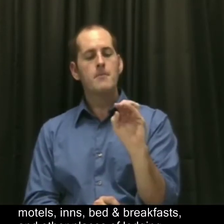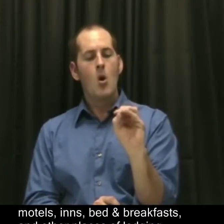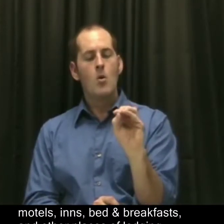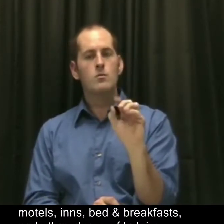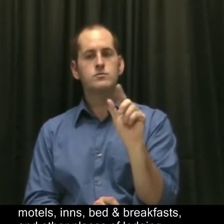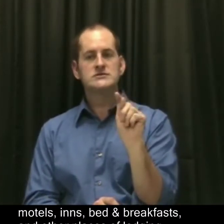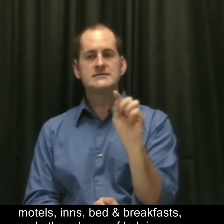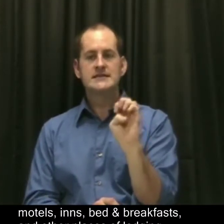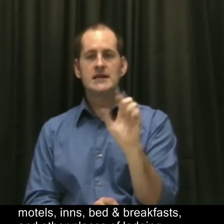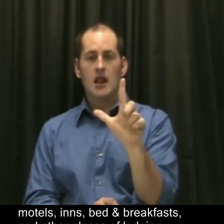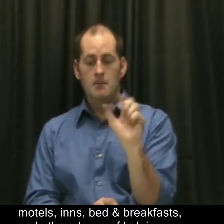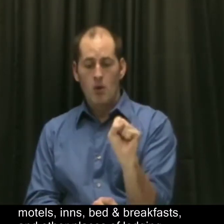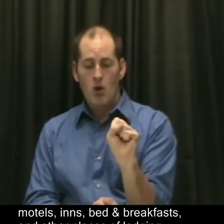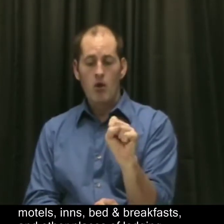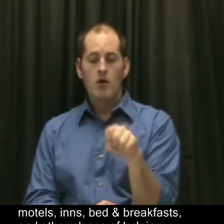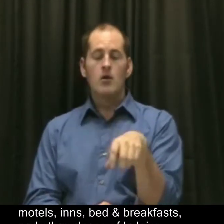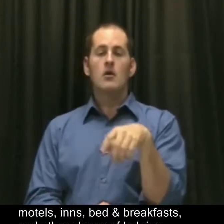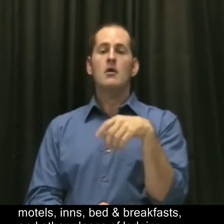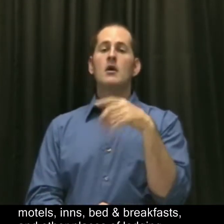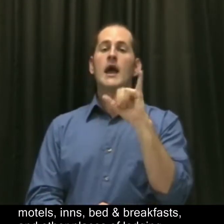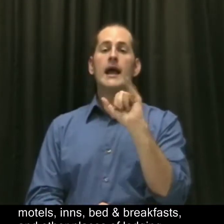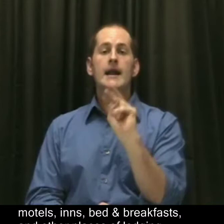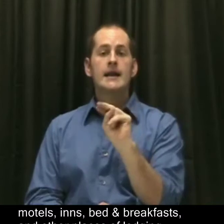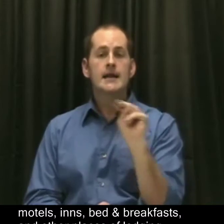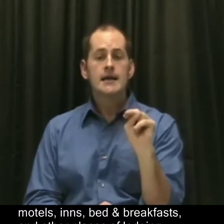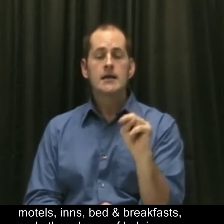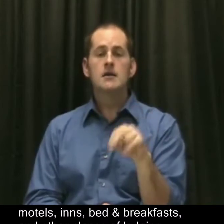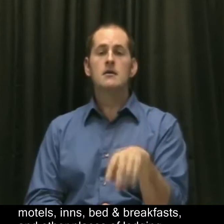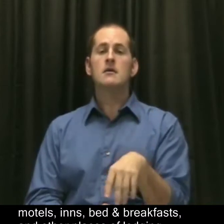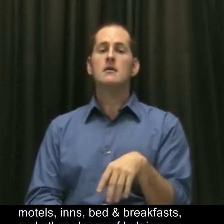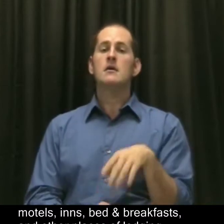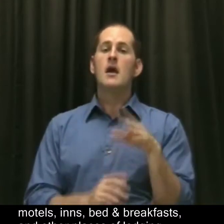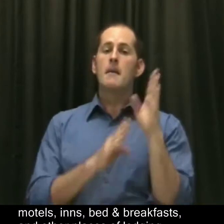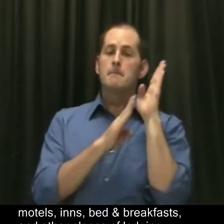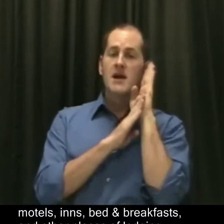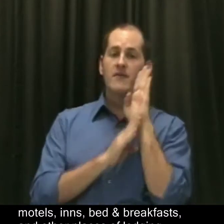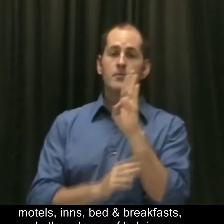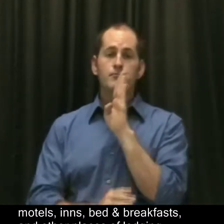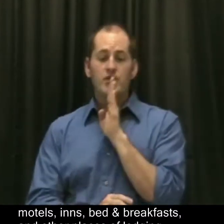motels, inns, bed and breakfasts, and other places of lodging.